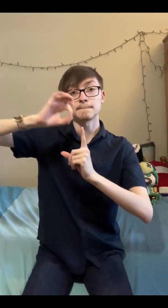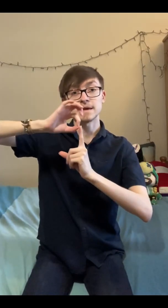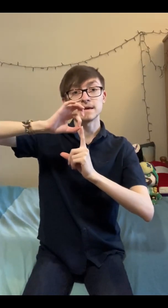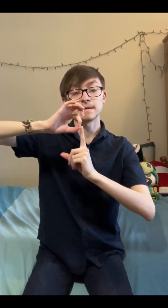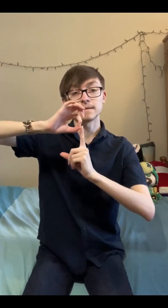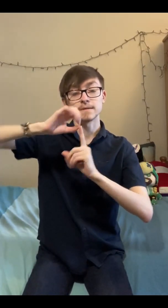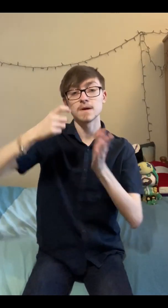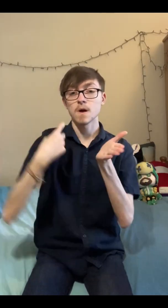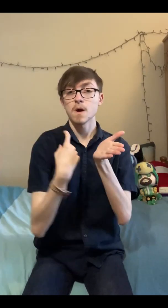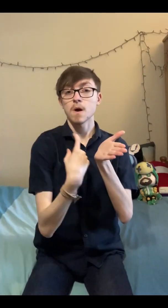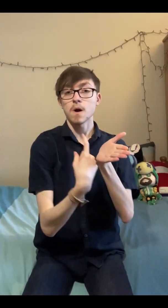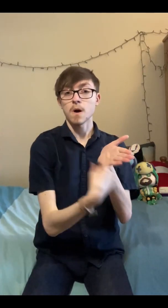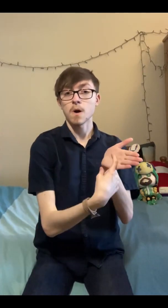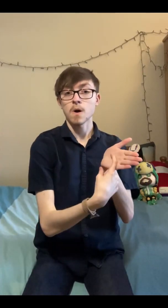R-I-P.